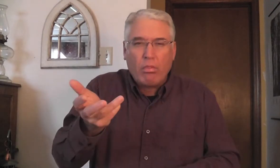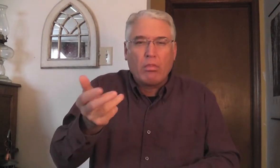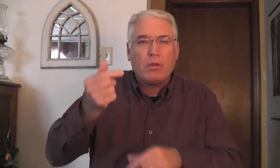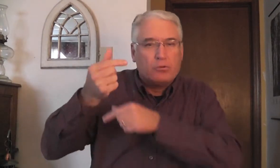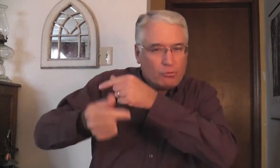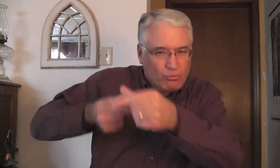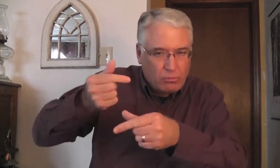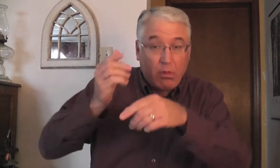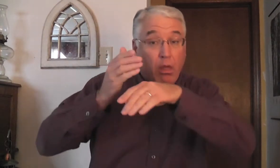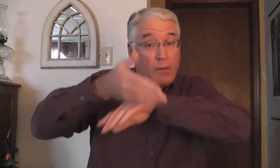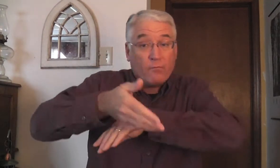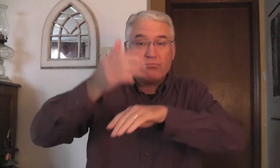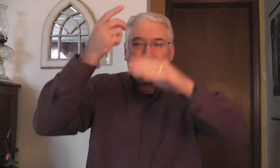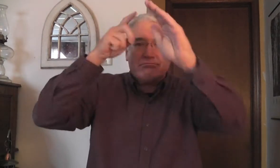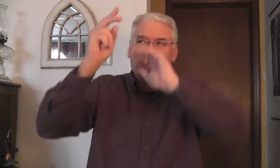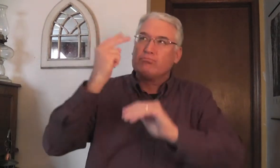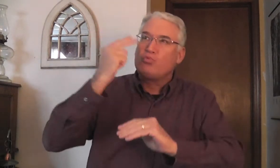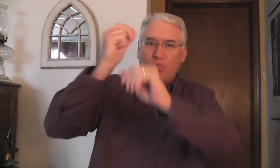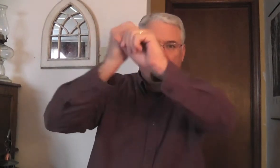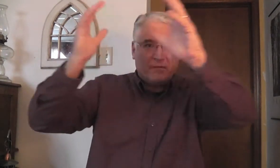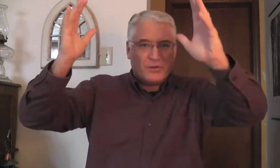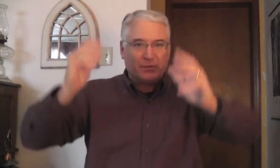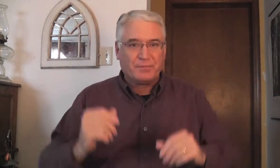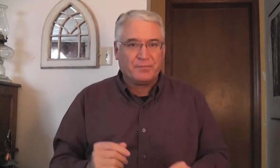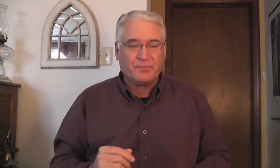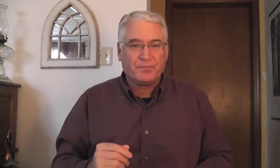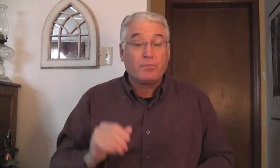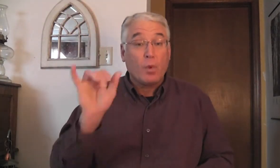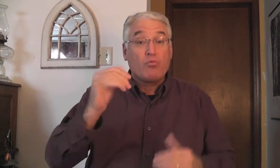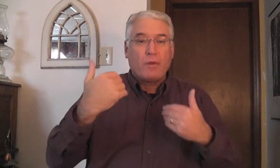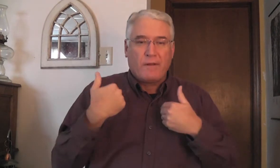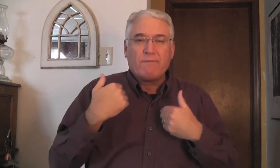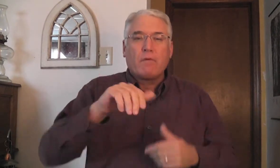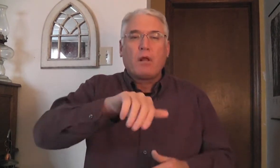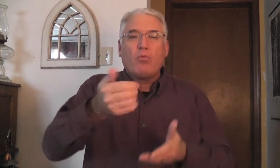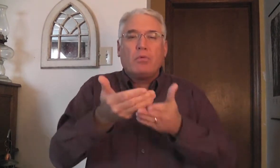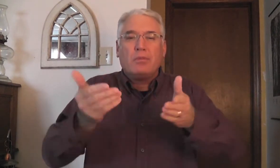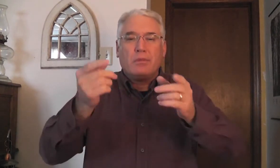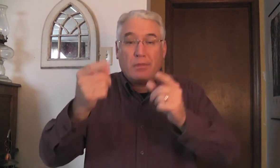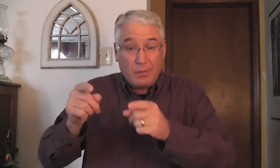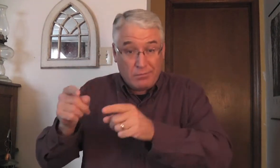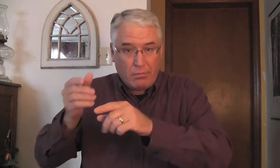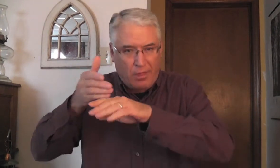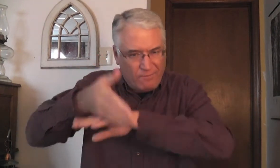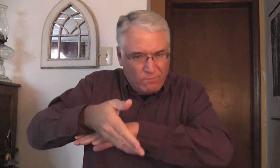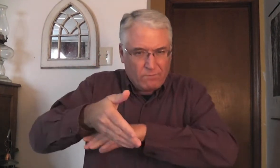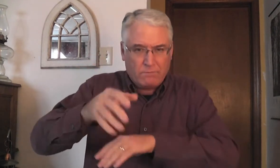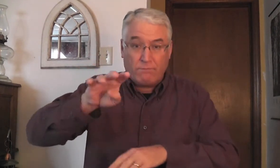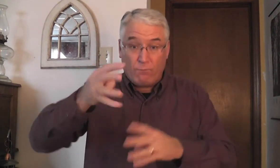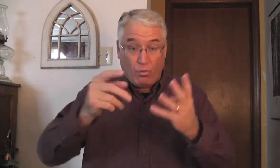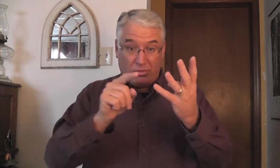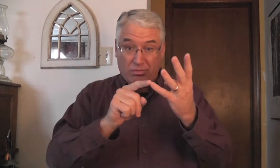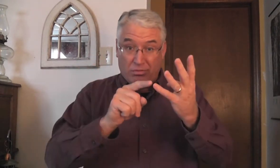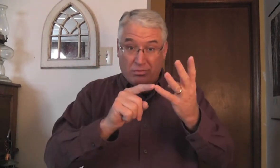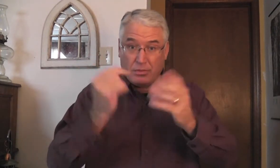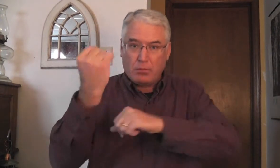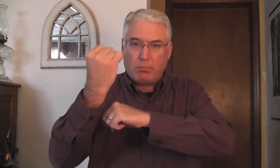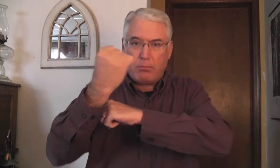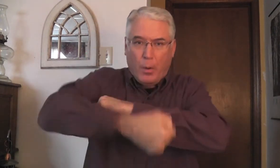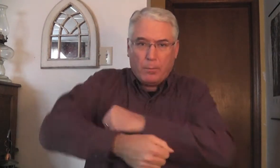All of these things happened a few generations after Daniel had the vision. And also there were other things that happened